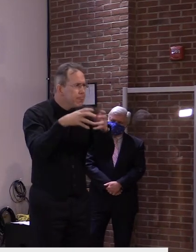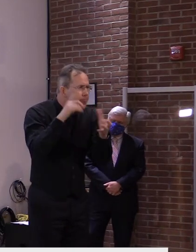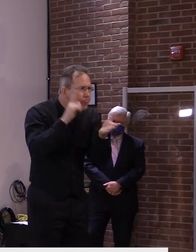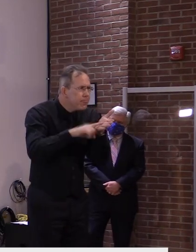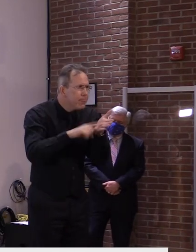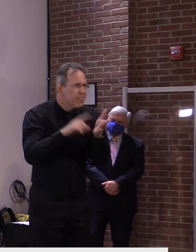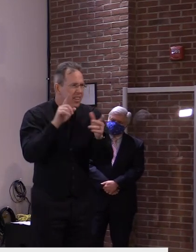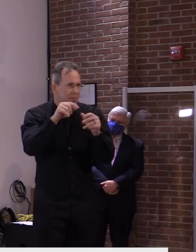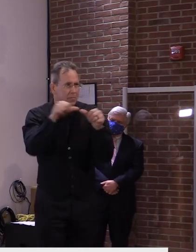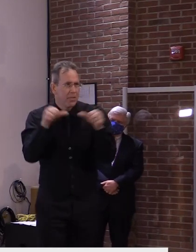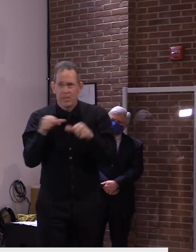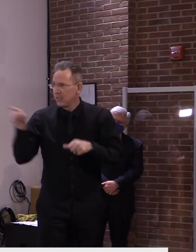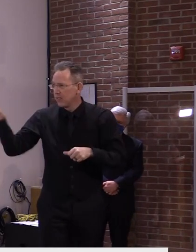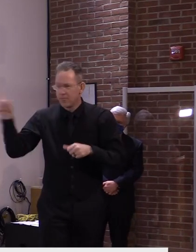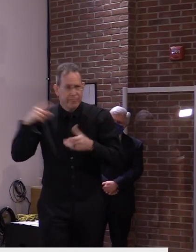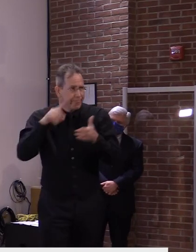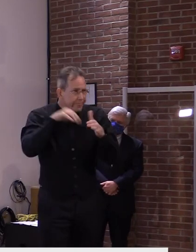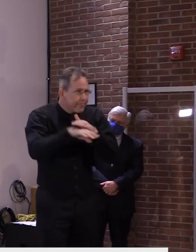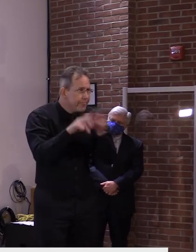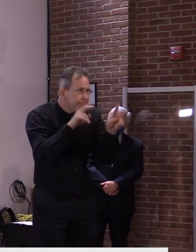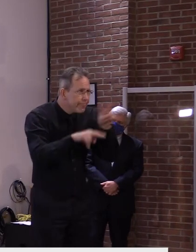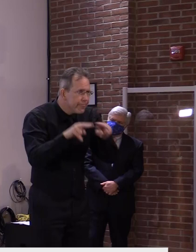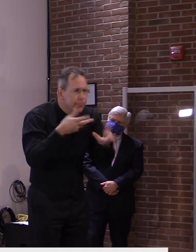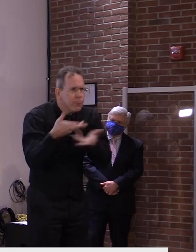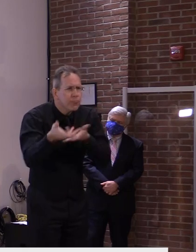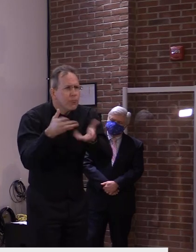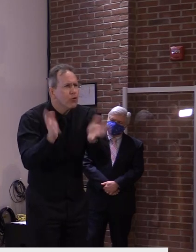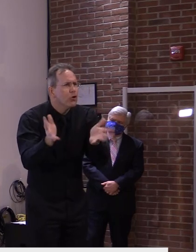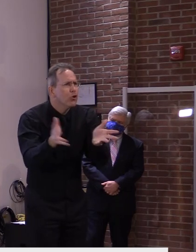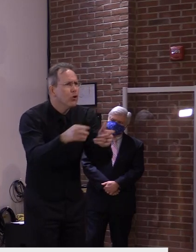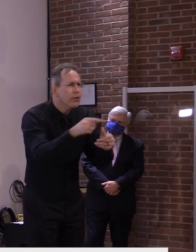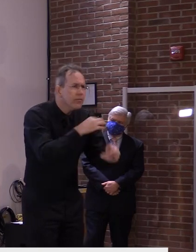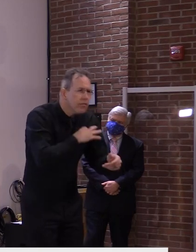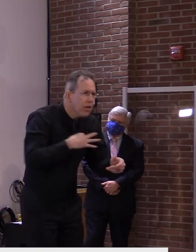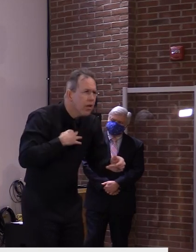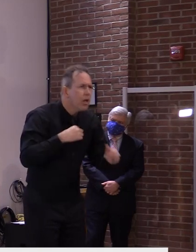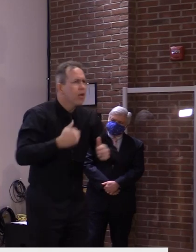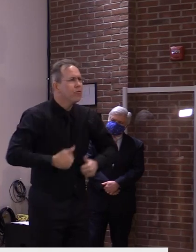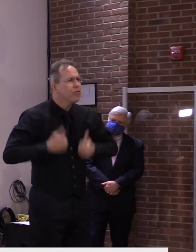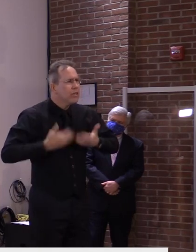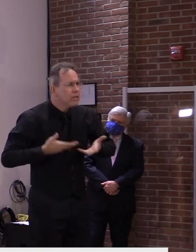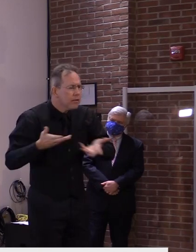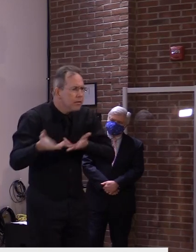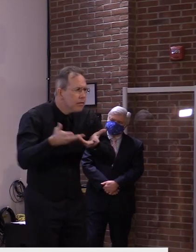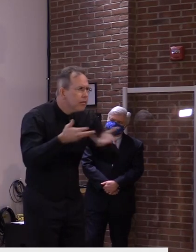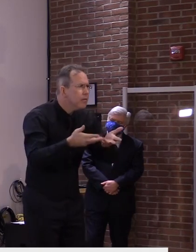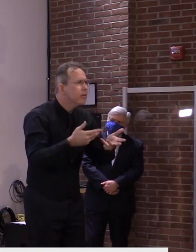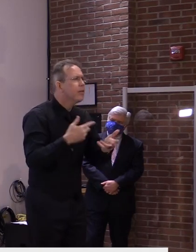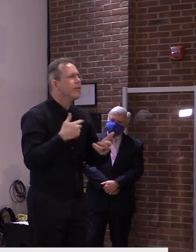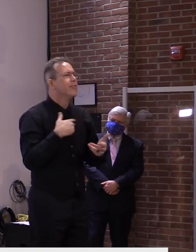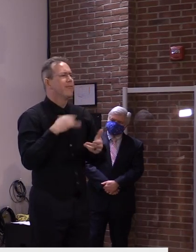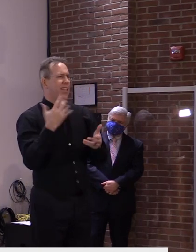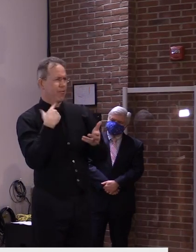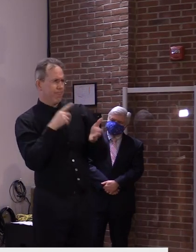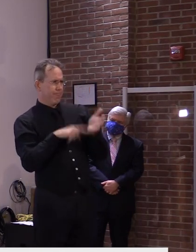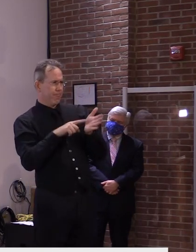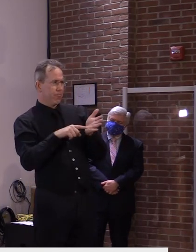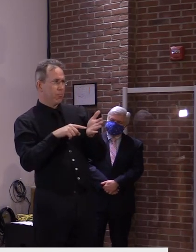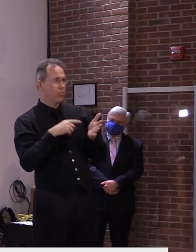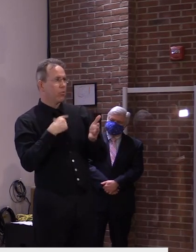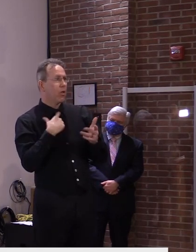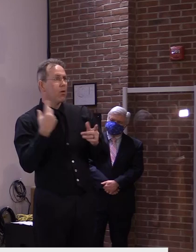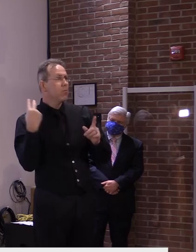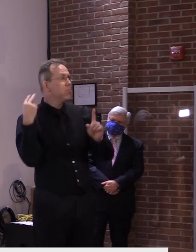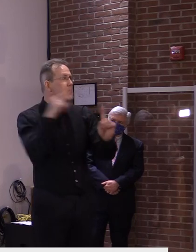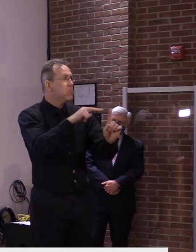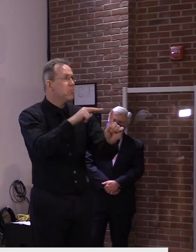there. My main point in showing the slide was not to call attention to a facility like that, but to call attention to the fact that